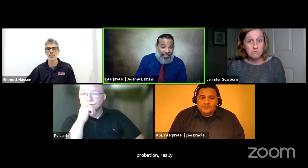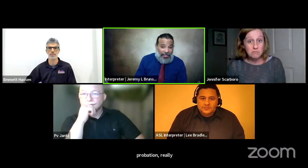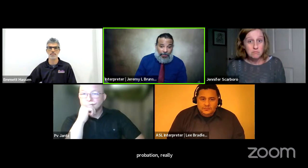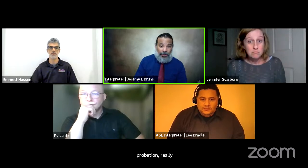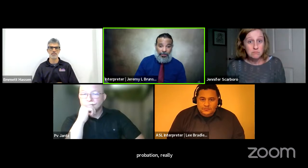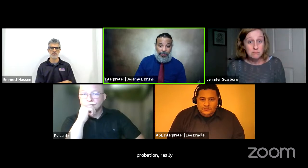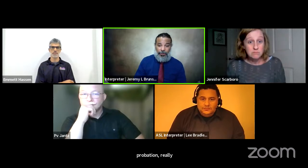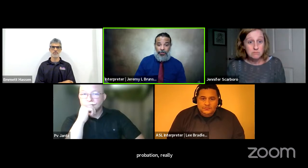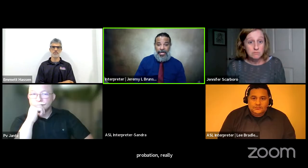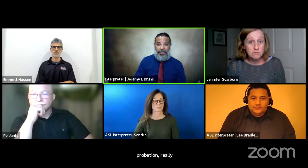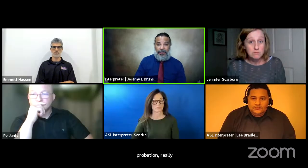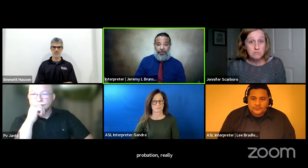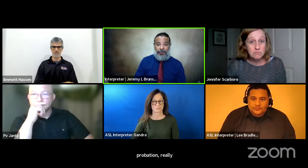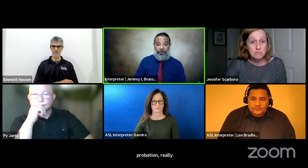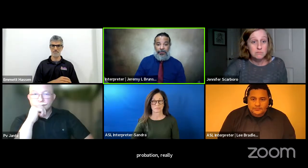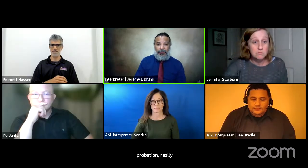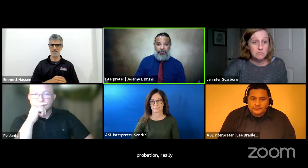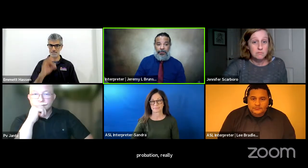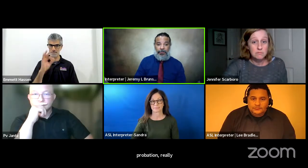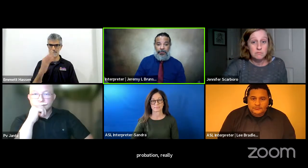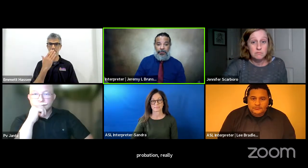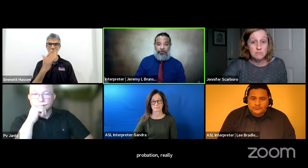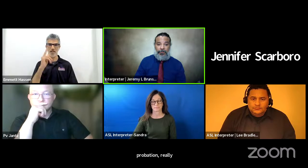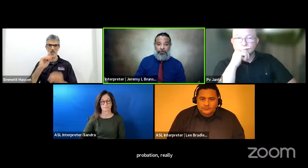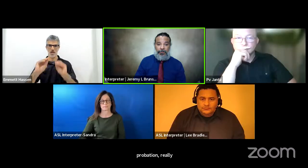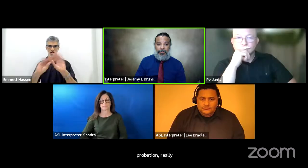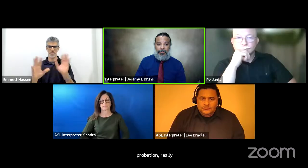is that possible? Could you do that?